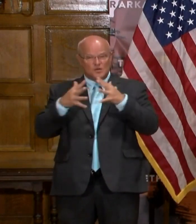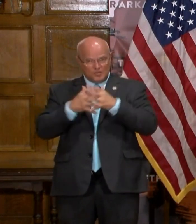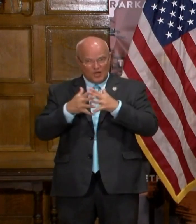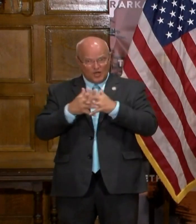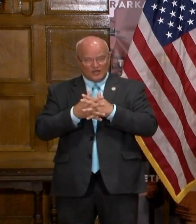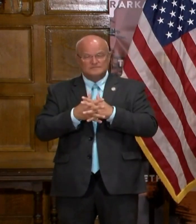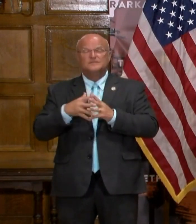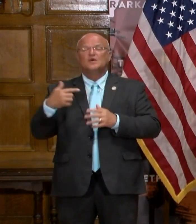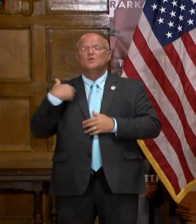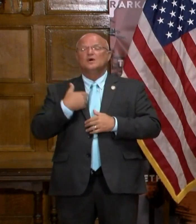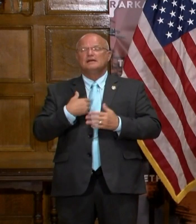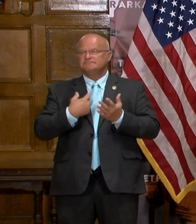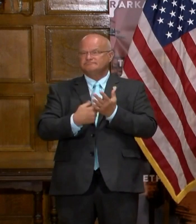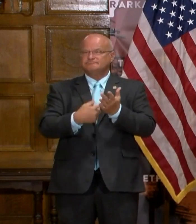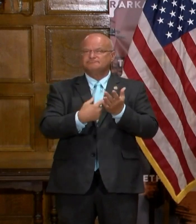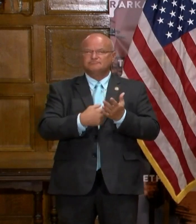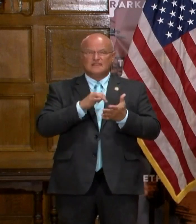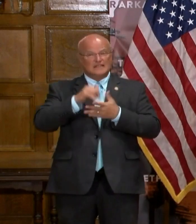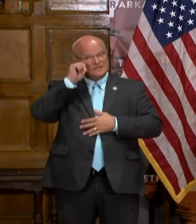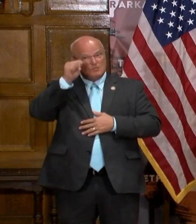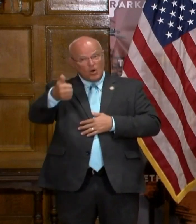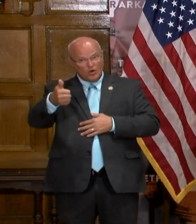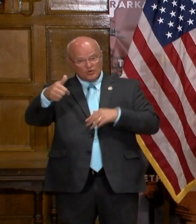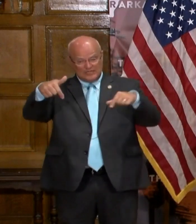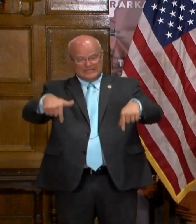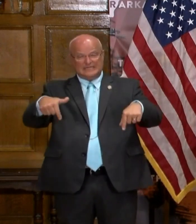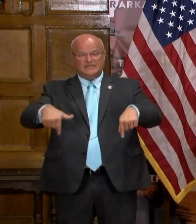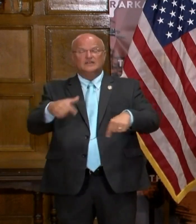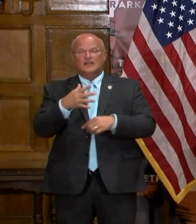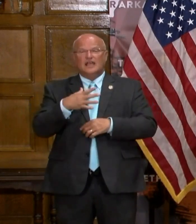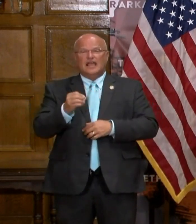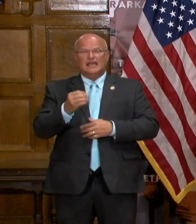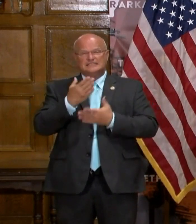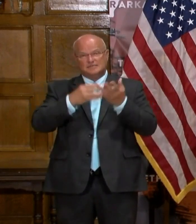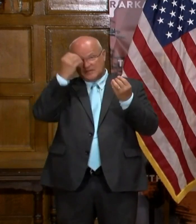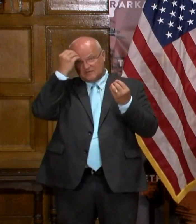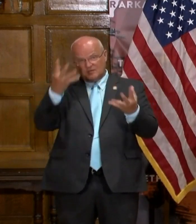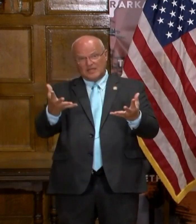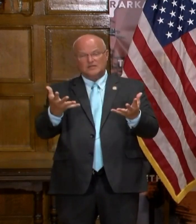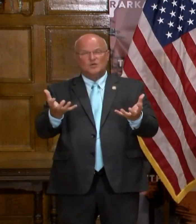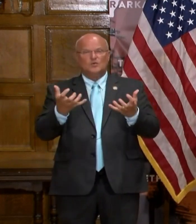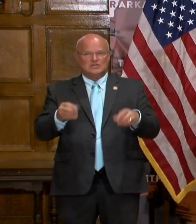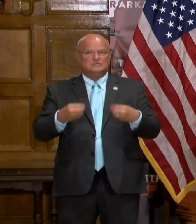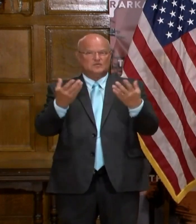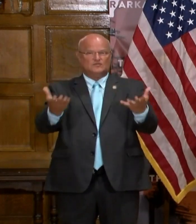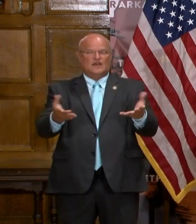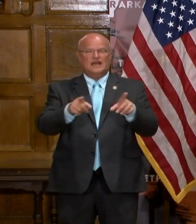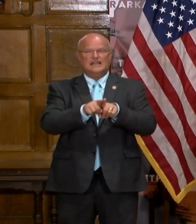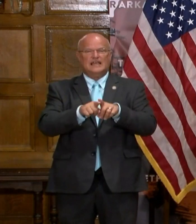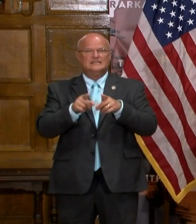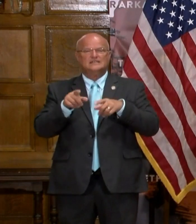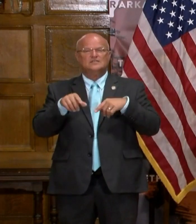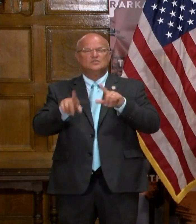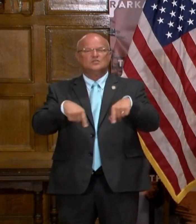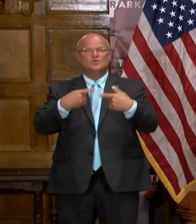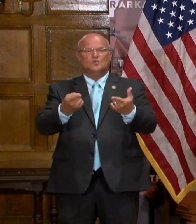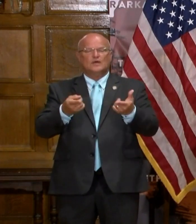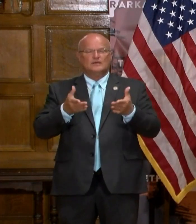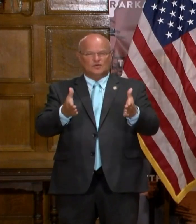football. And we will have a discussion of that tomorrow and some information that we want to provide as the direction we'll be